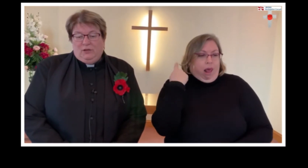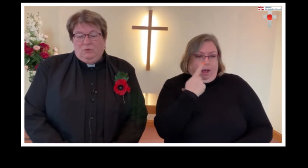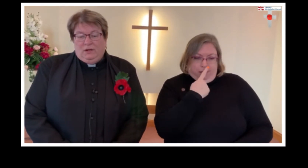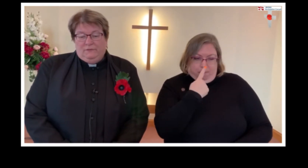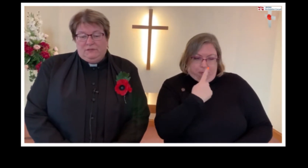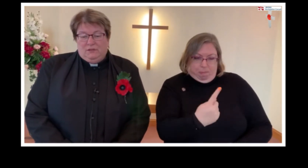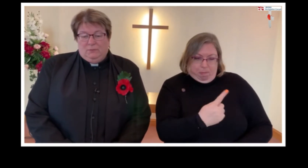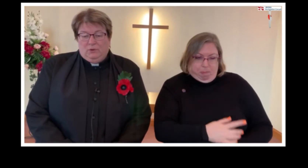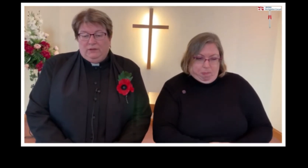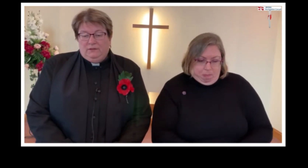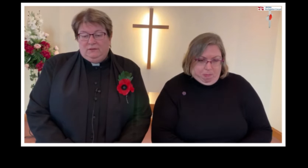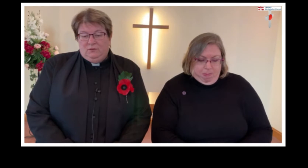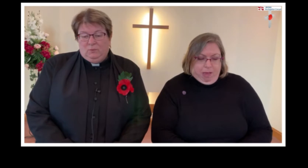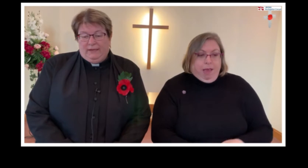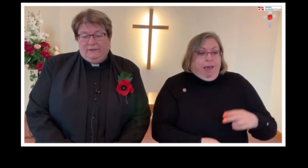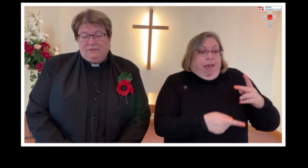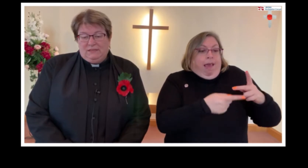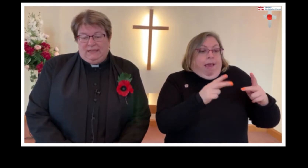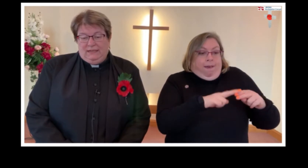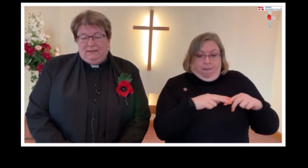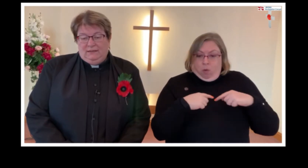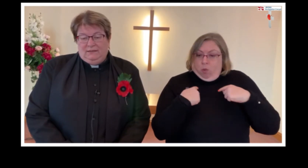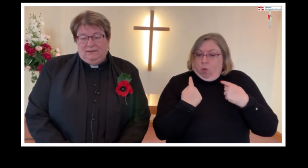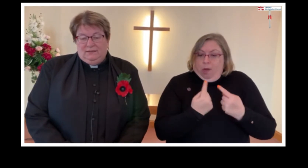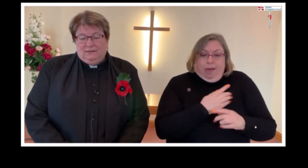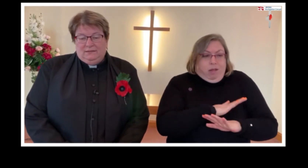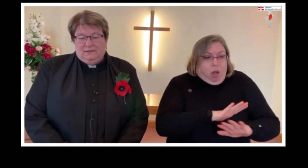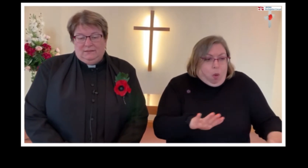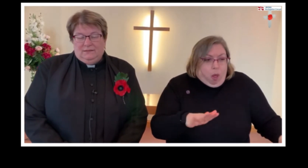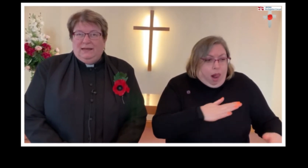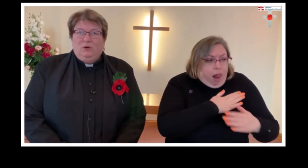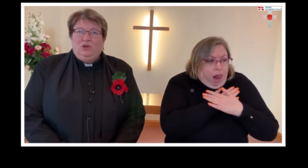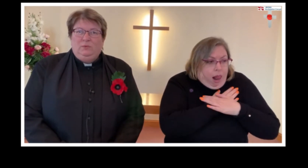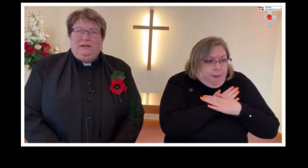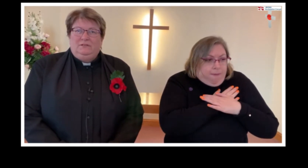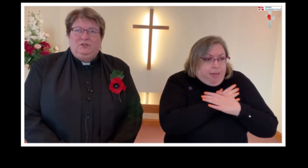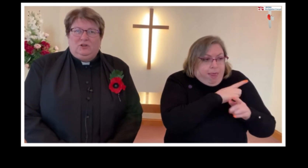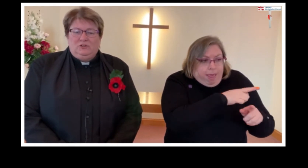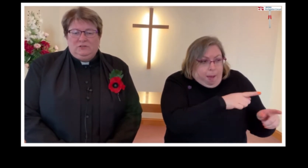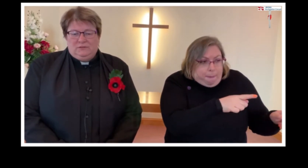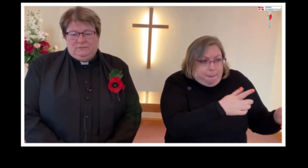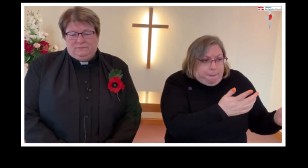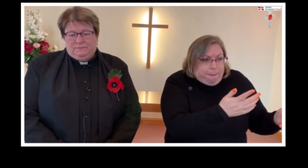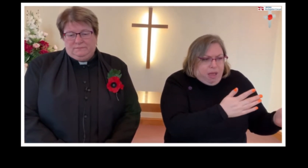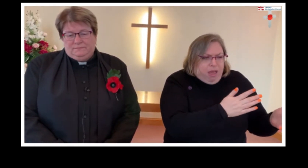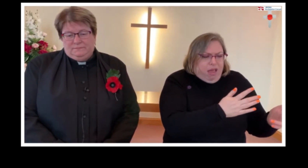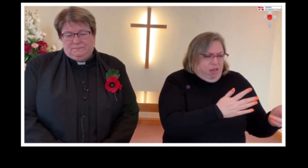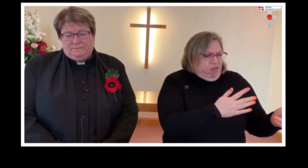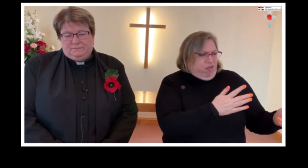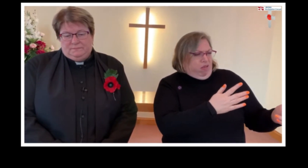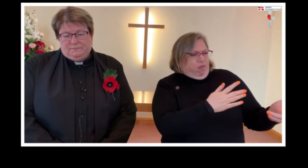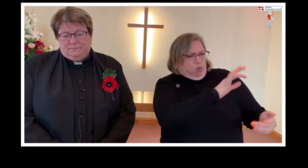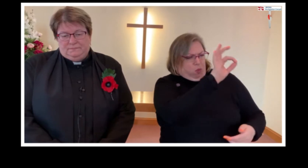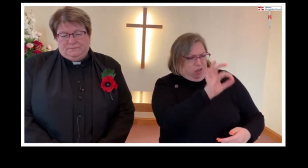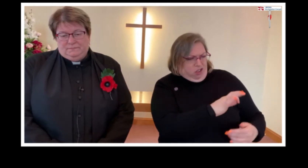If we don't love someone we have seen, how can we love God?